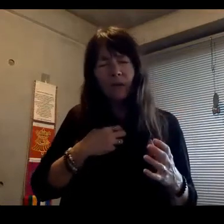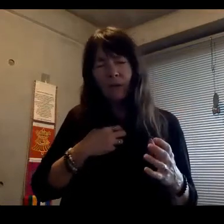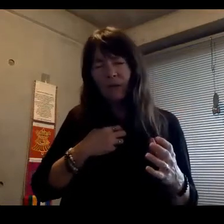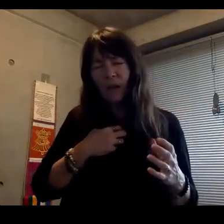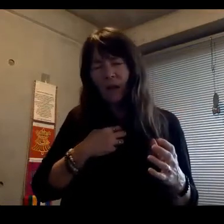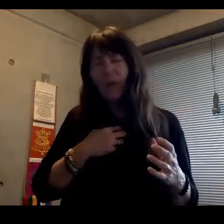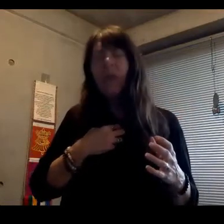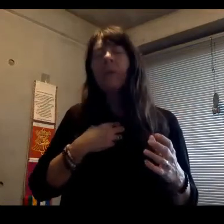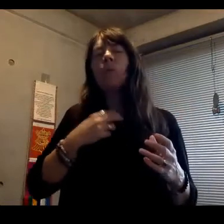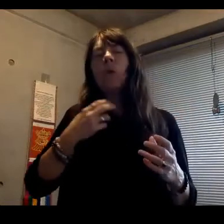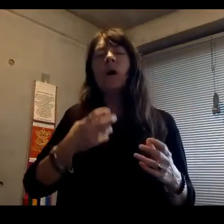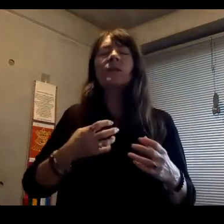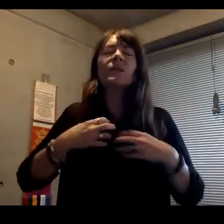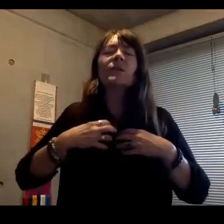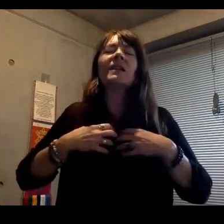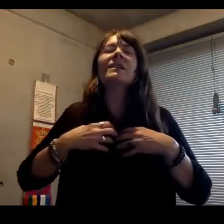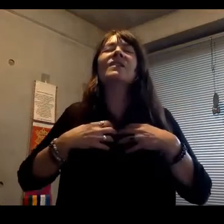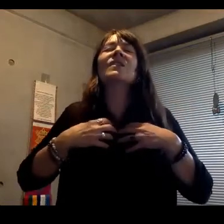part of yourself that